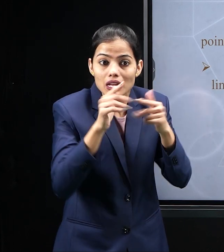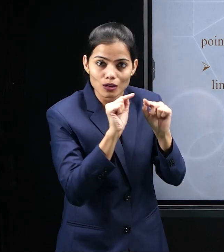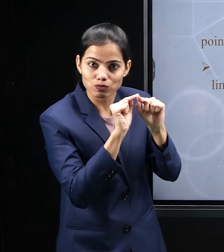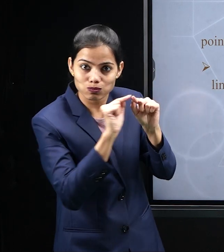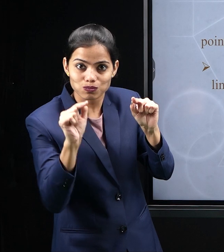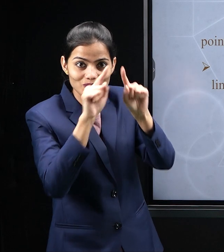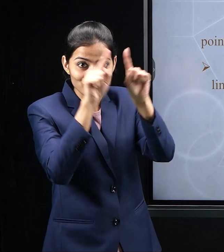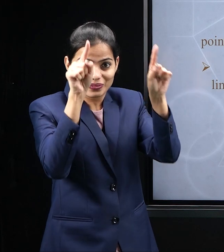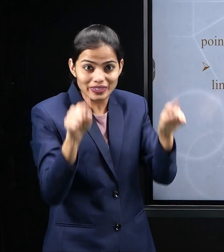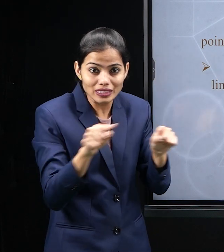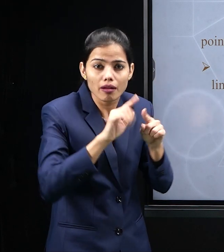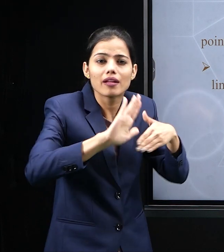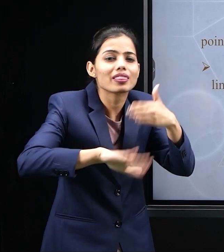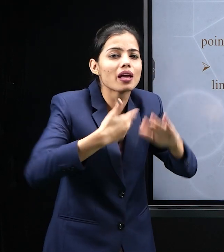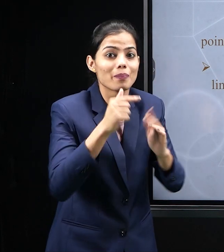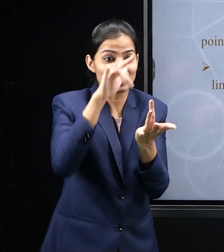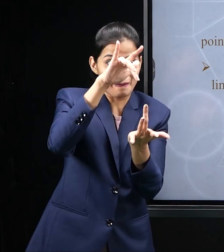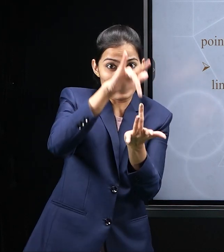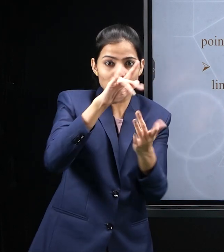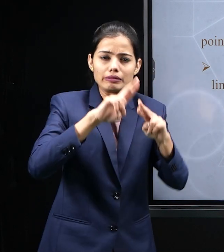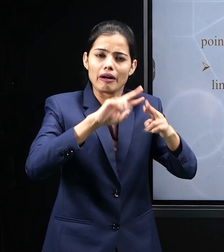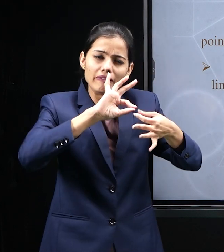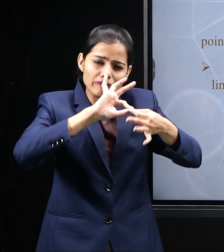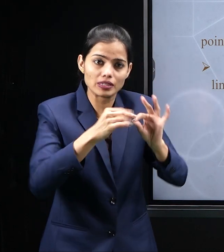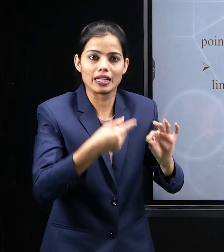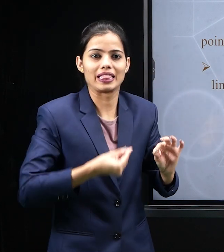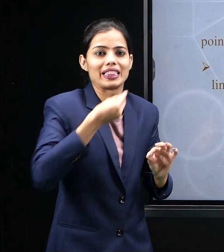any line segment, then the midpoint formula is given as